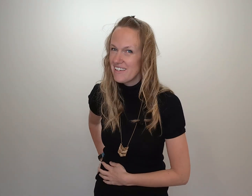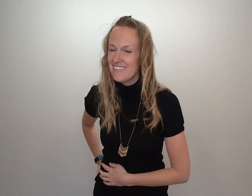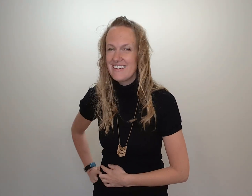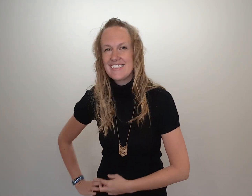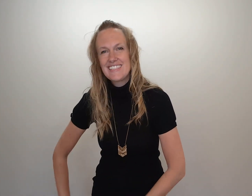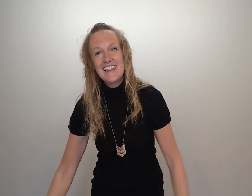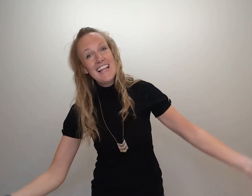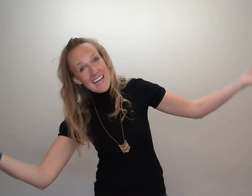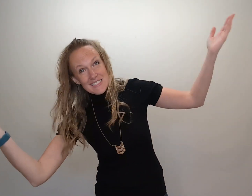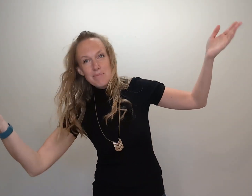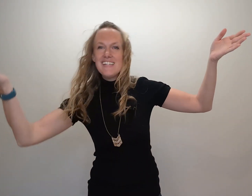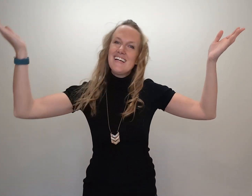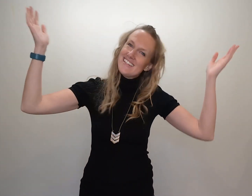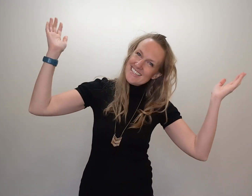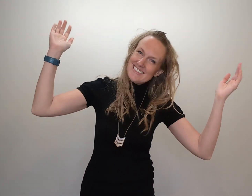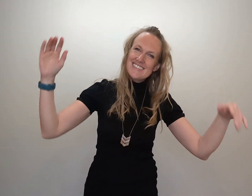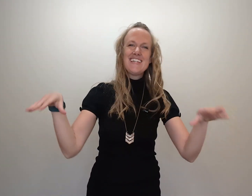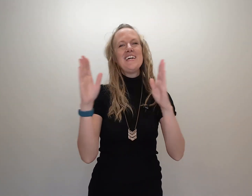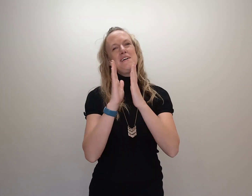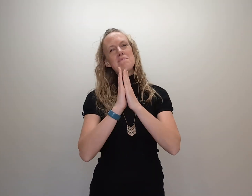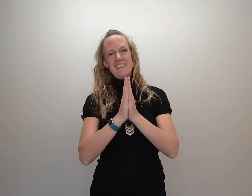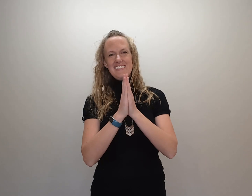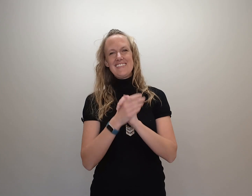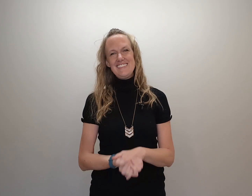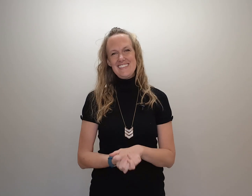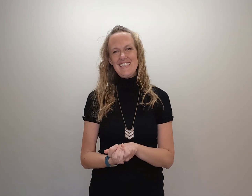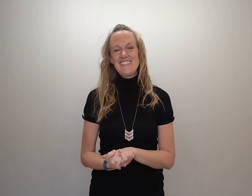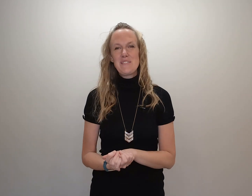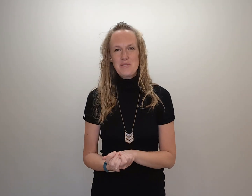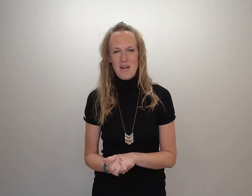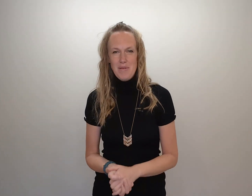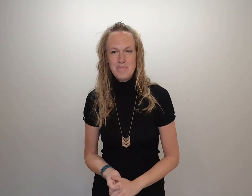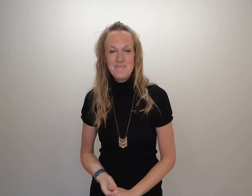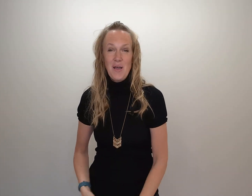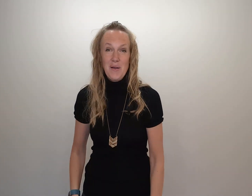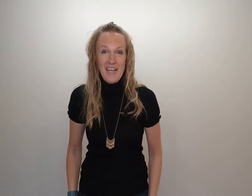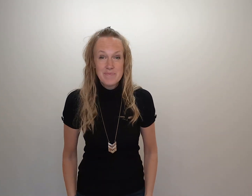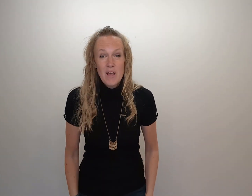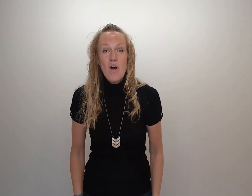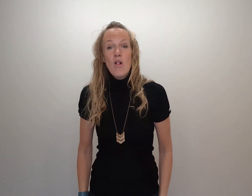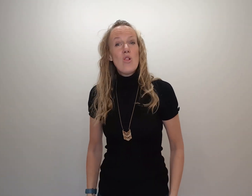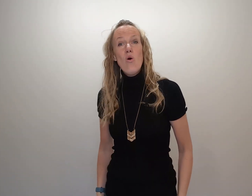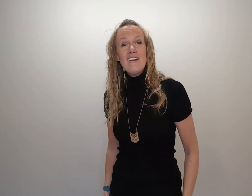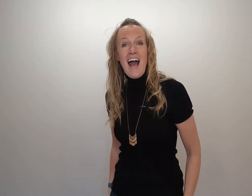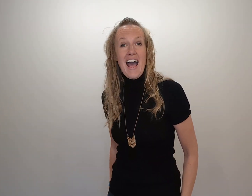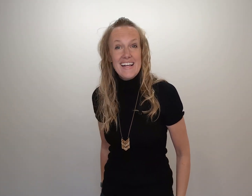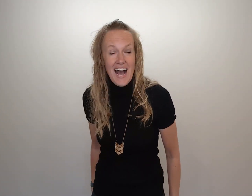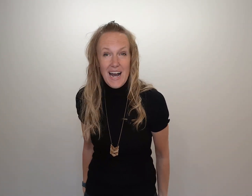out the lyrics. And last but not least, please consider subscribing. Okay. Lord, I